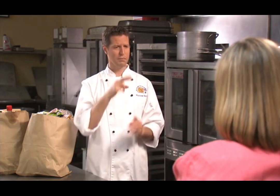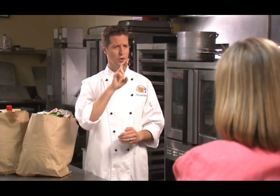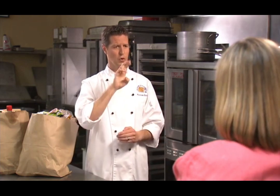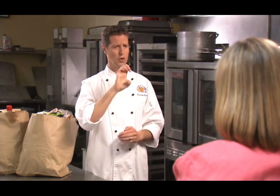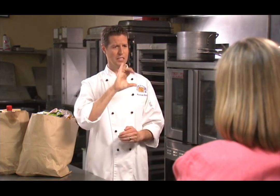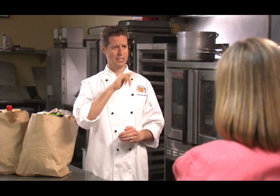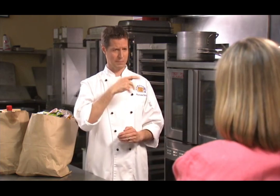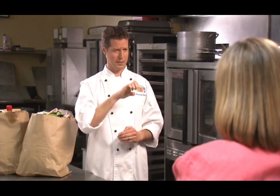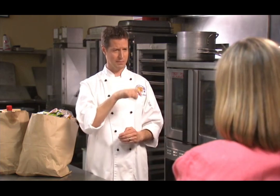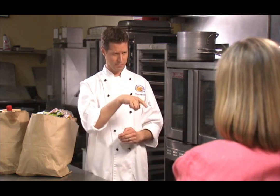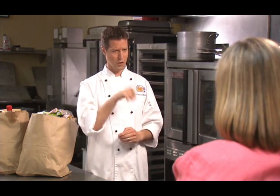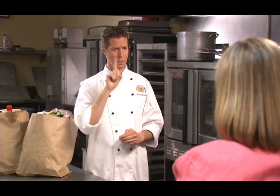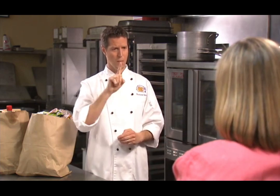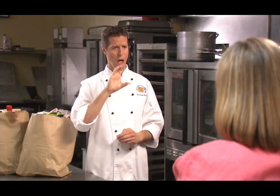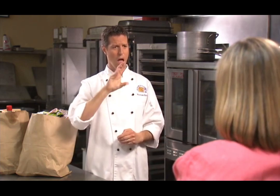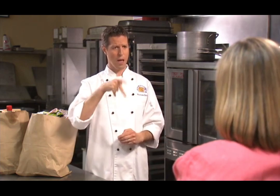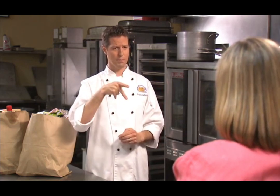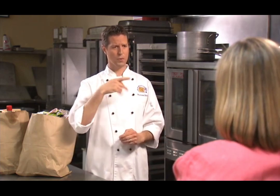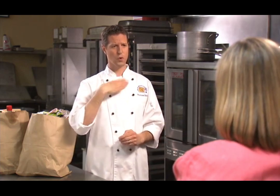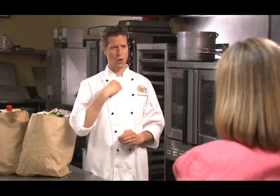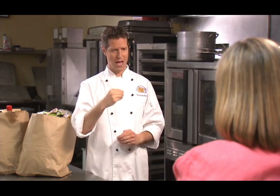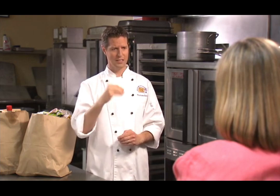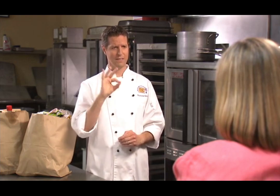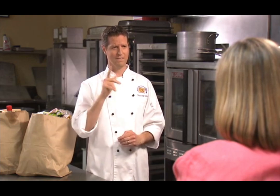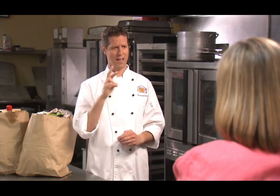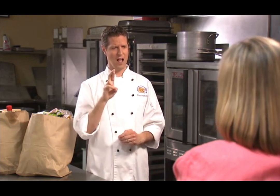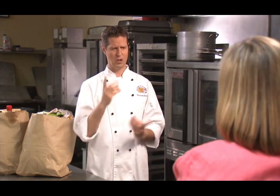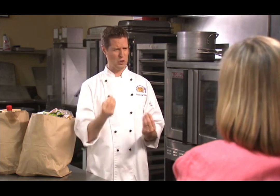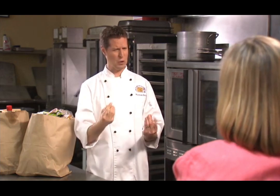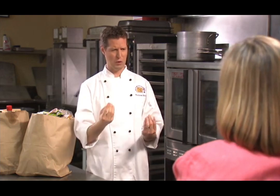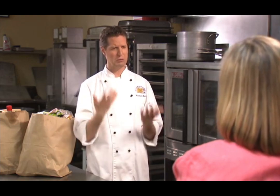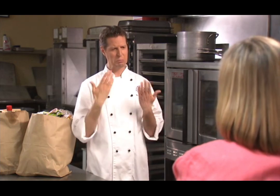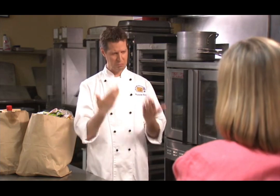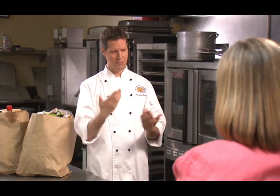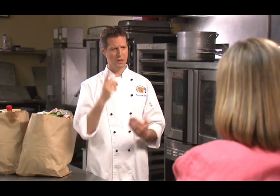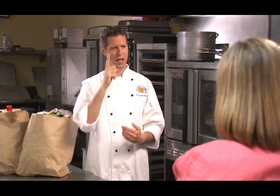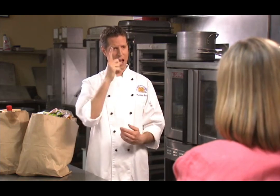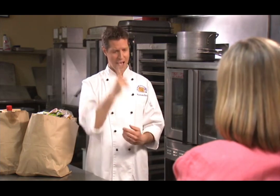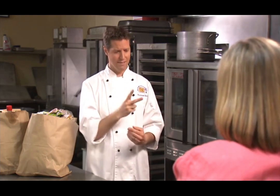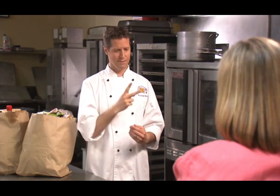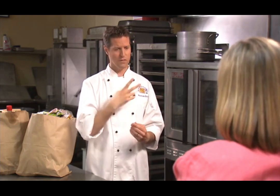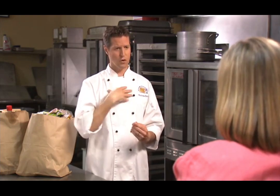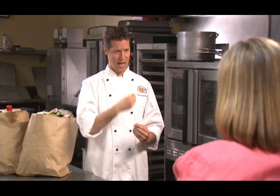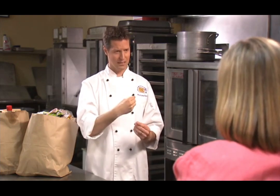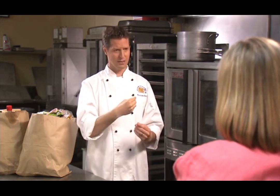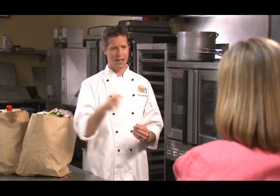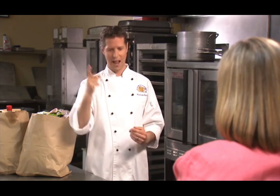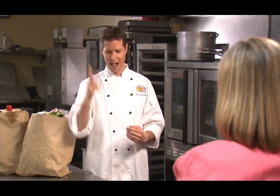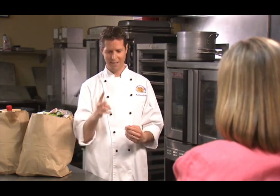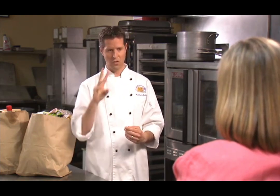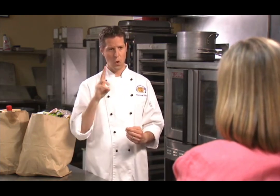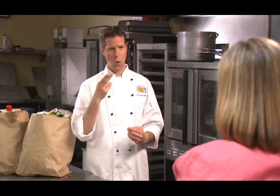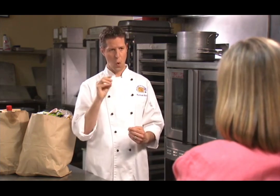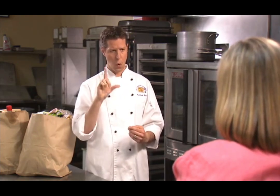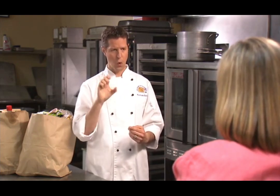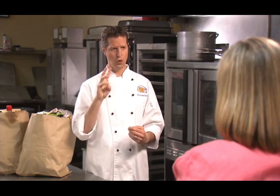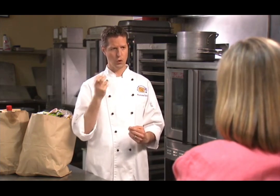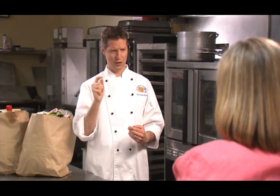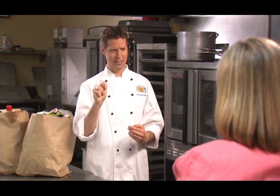For example, if a recipe calls for 1 cup of white flour, use 1/2 white and 1/2 whole wheat.